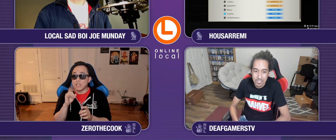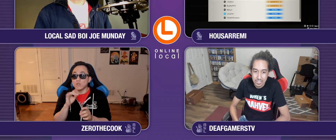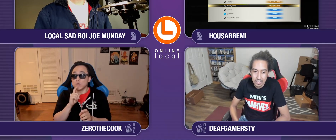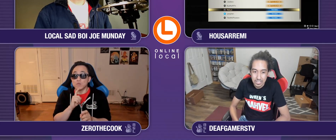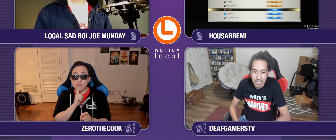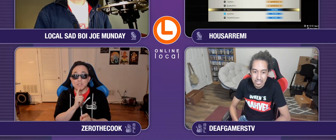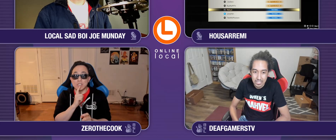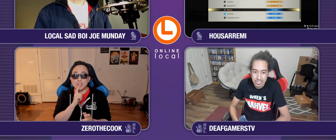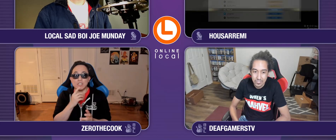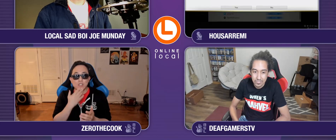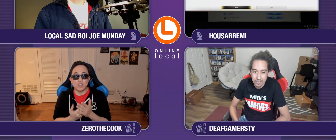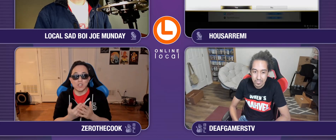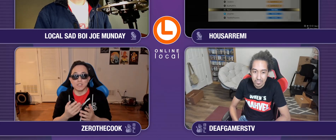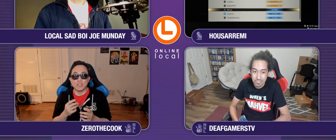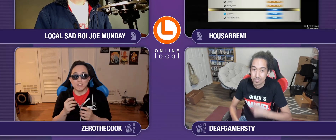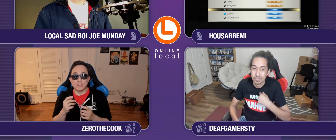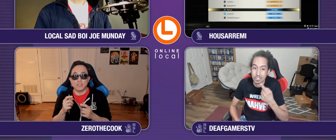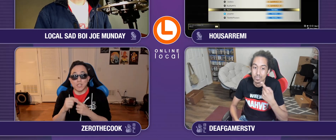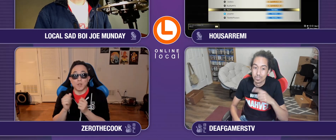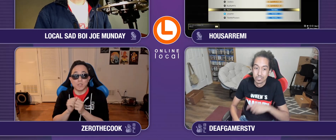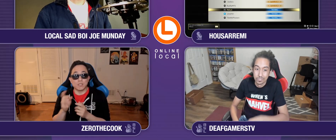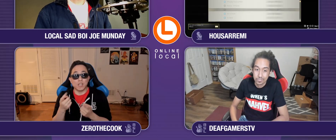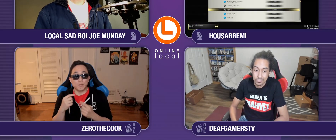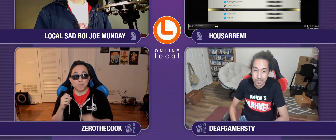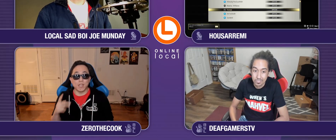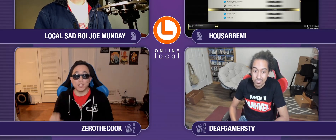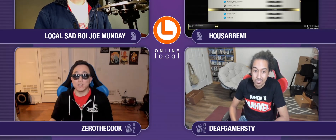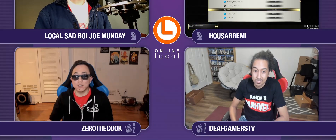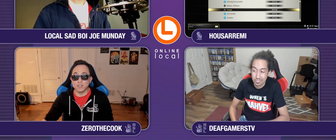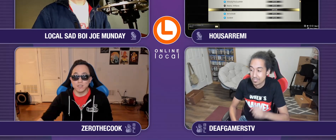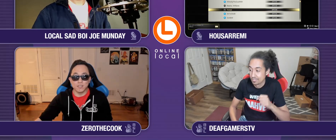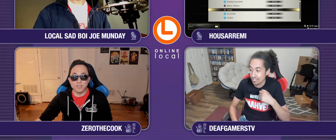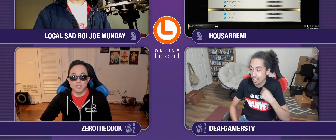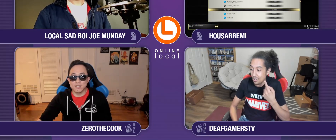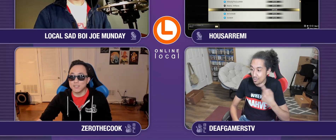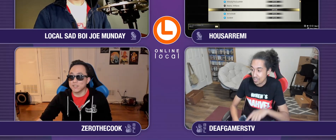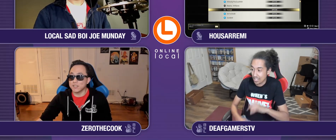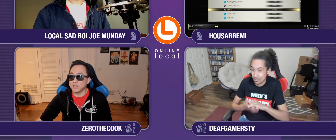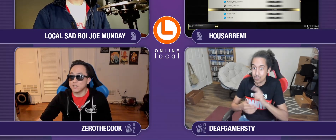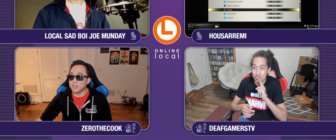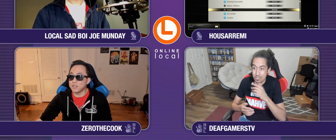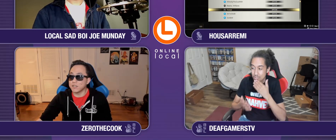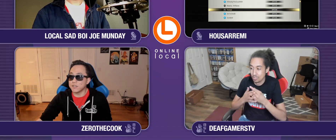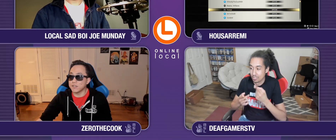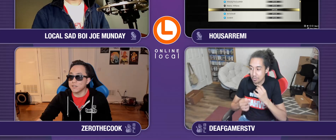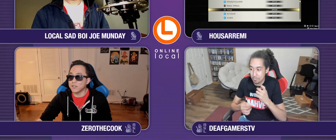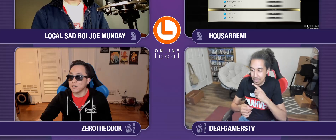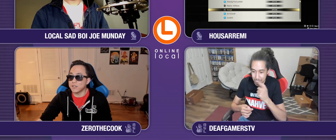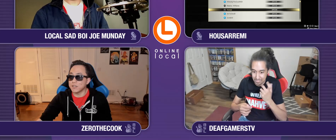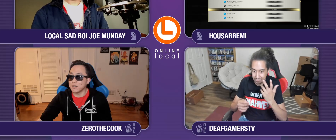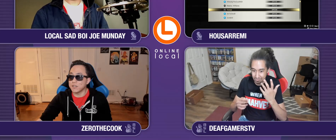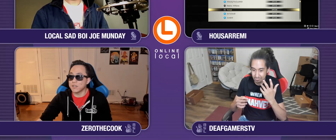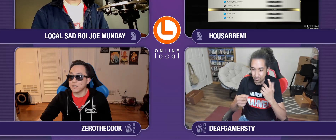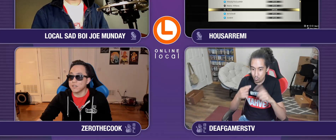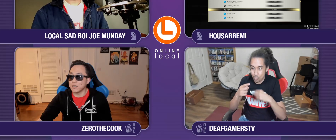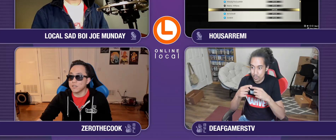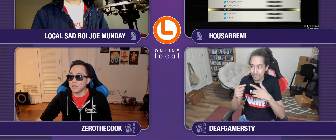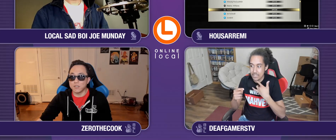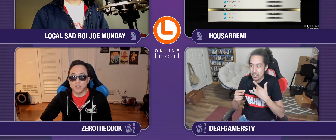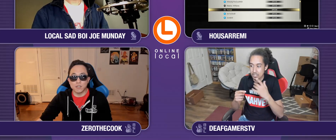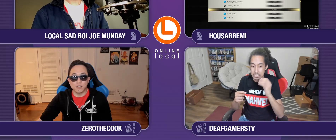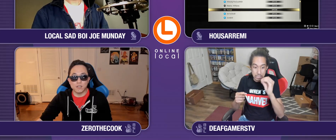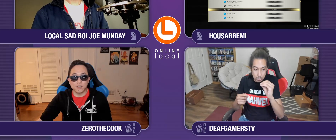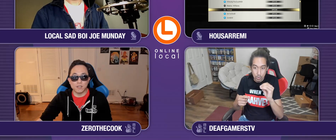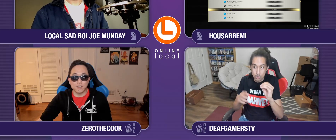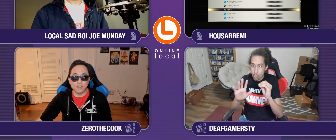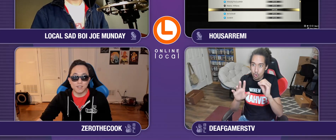and just didn't block afterwards. It's still -2. Like that, there was no reason that the low needed to actually kill there, but.